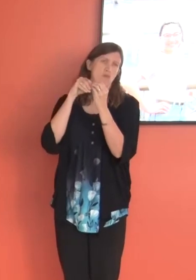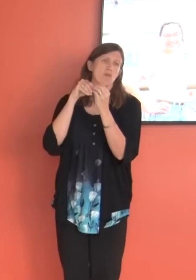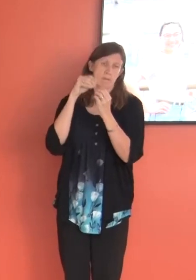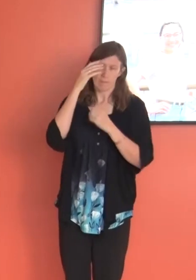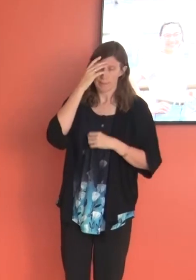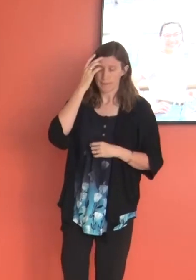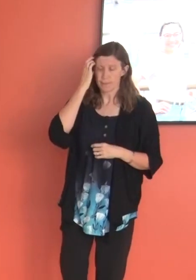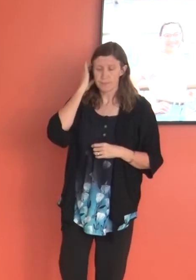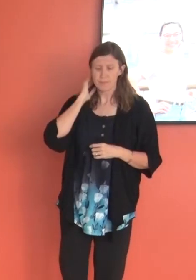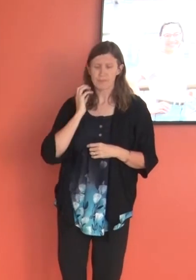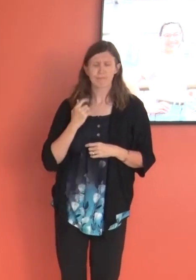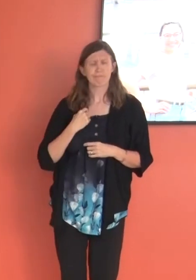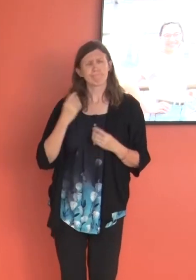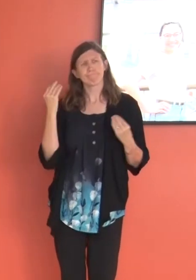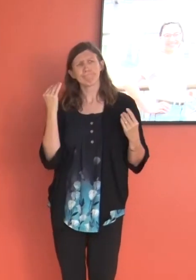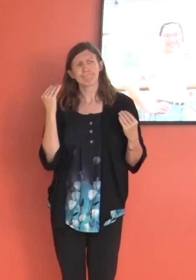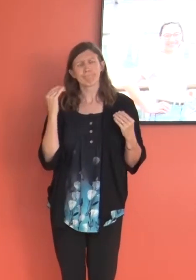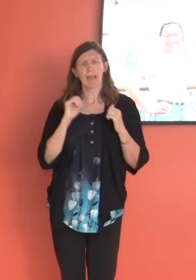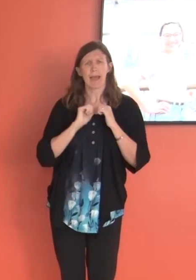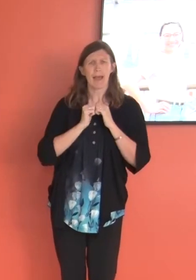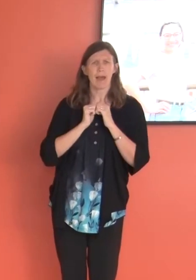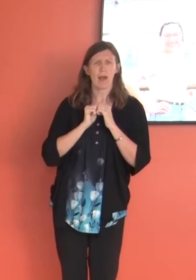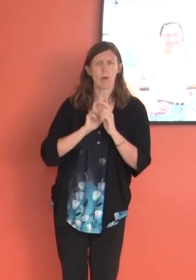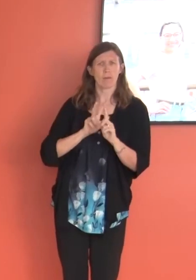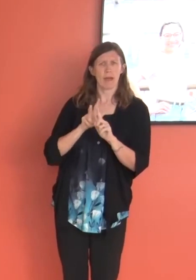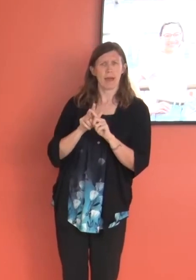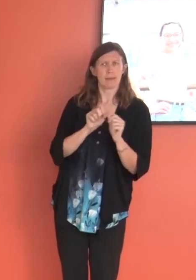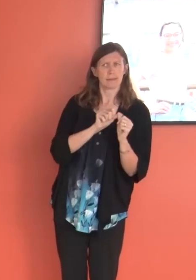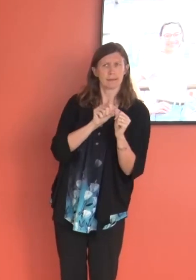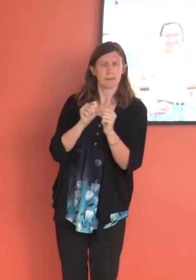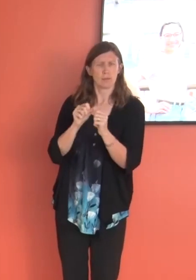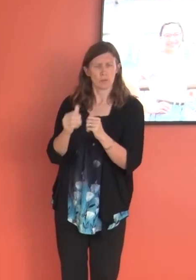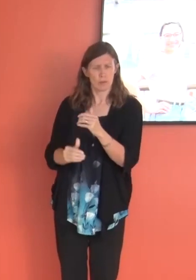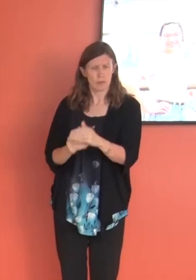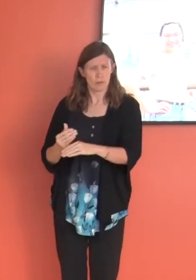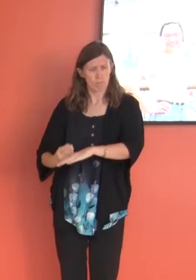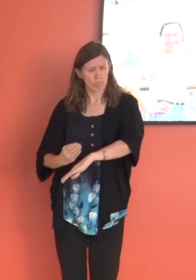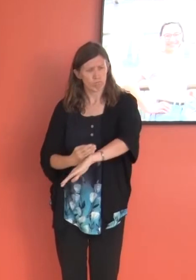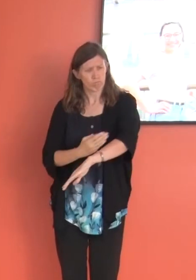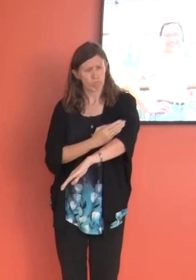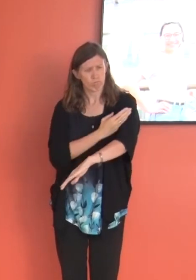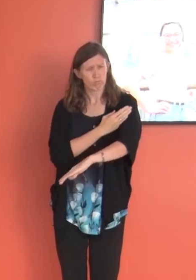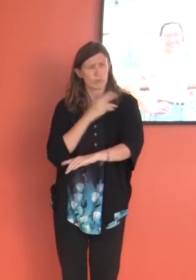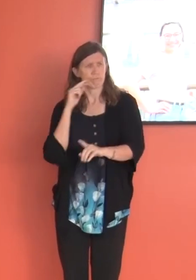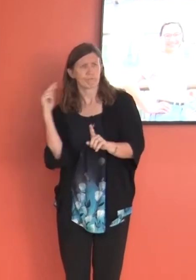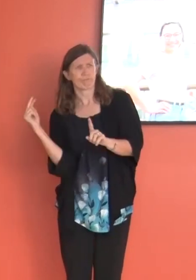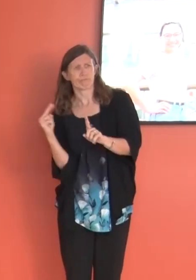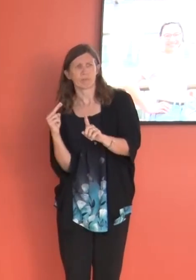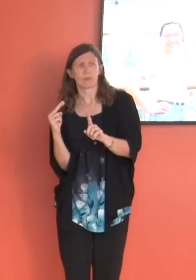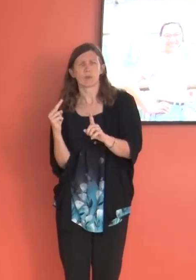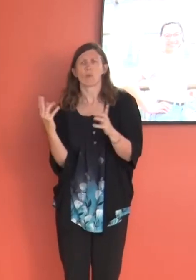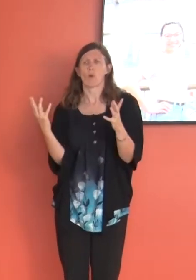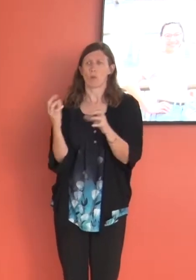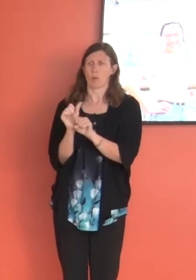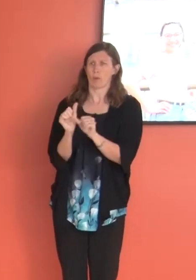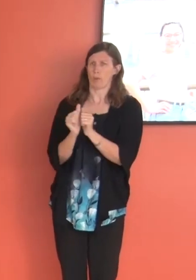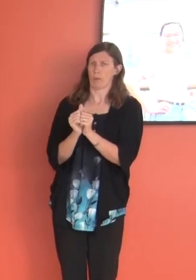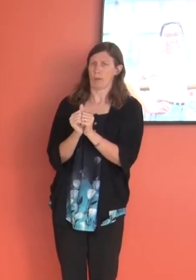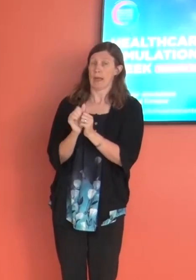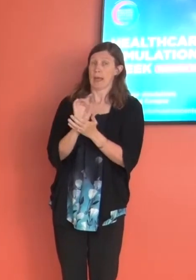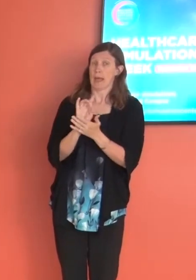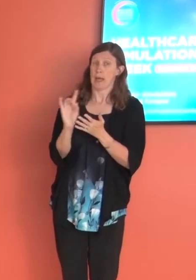Again, as we think about how do we apply that continuous process improvement lens to the work that we have. With the